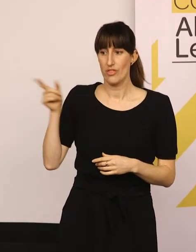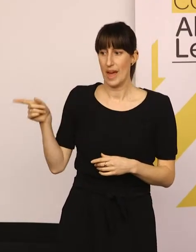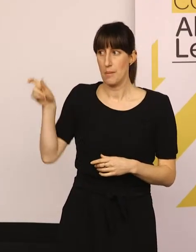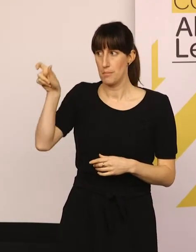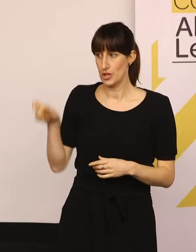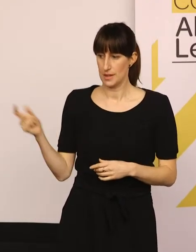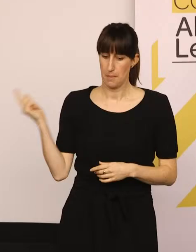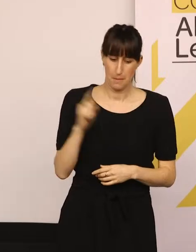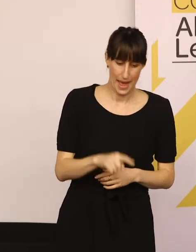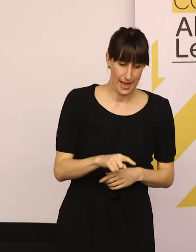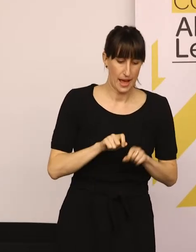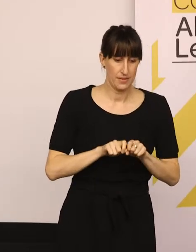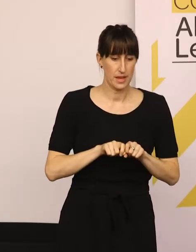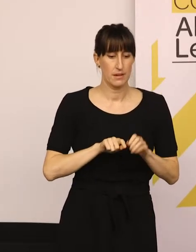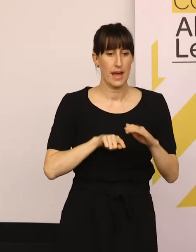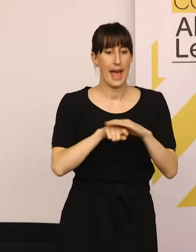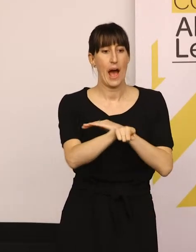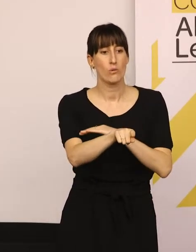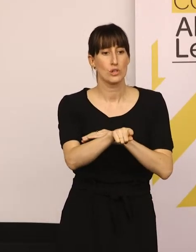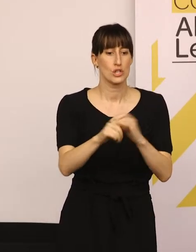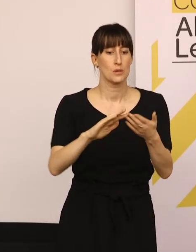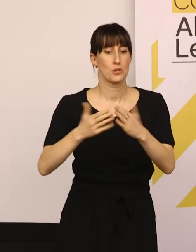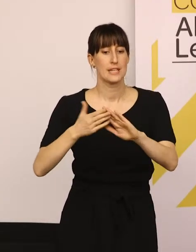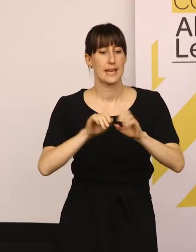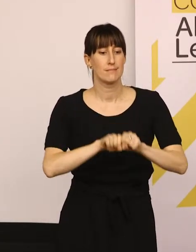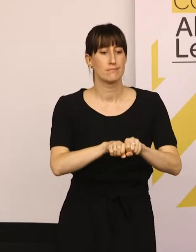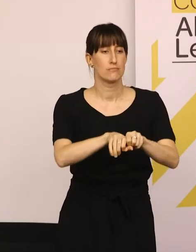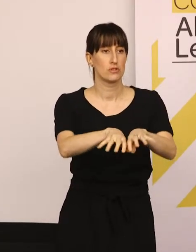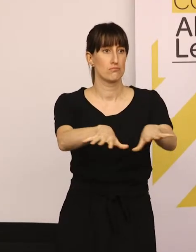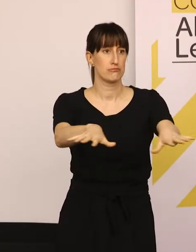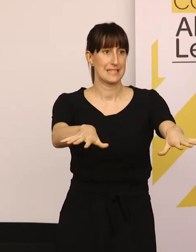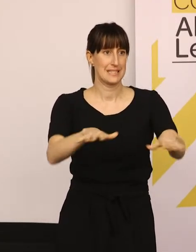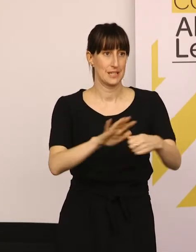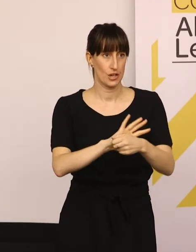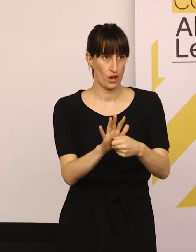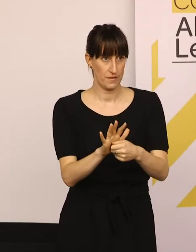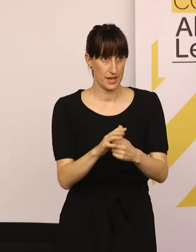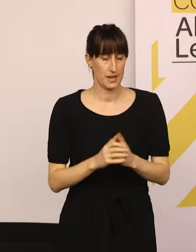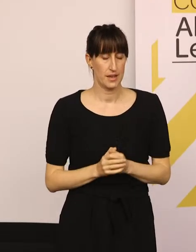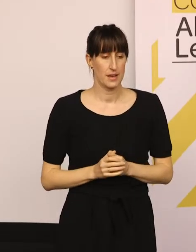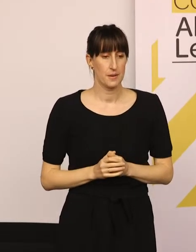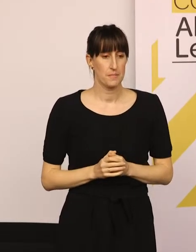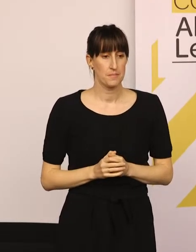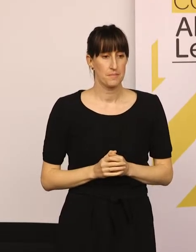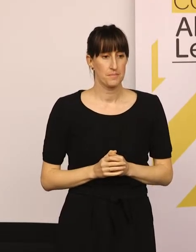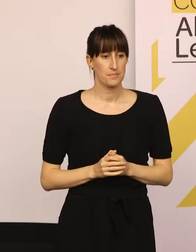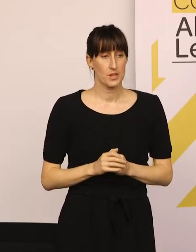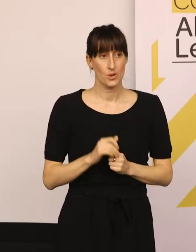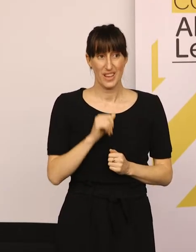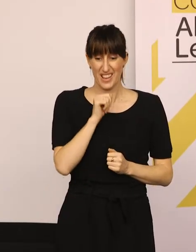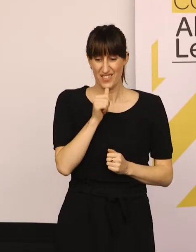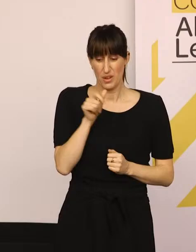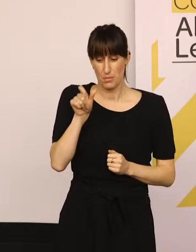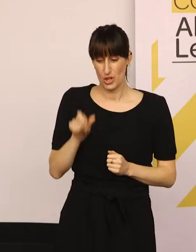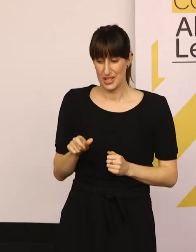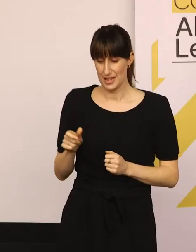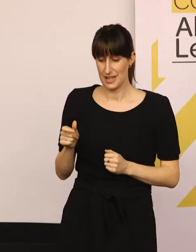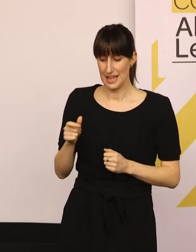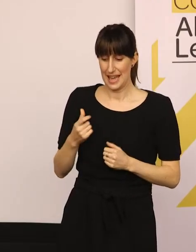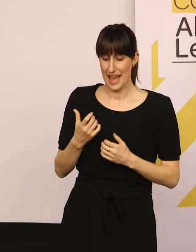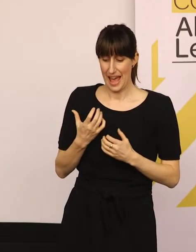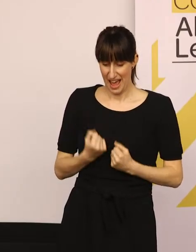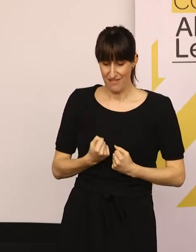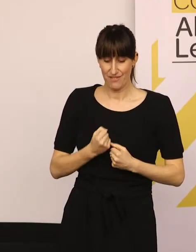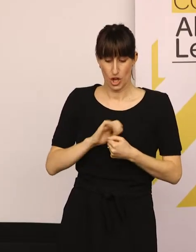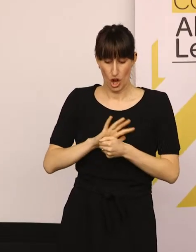potentially sparking off infection here domestically. And obviously, even if someone is infective and does infect the